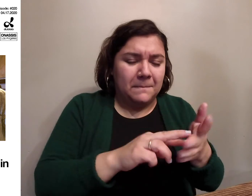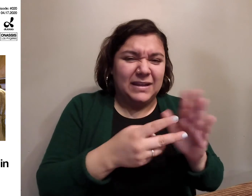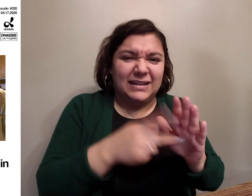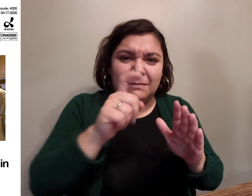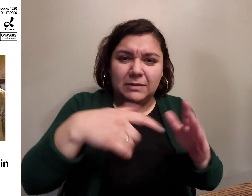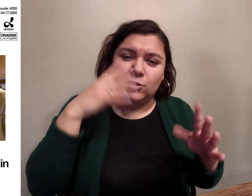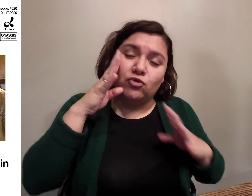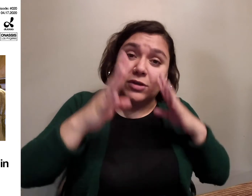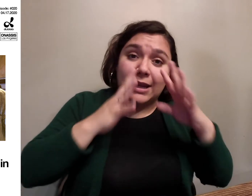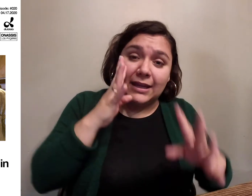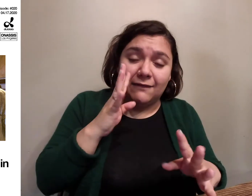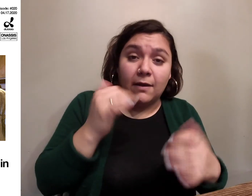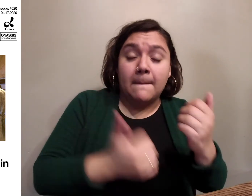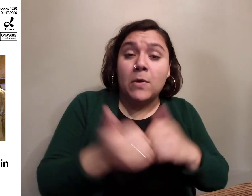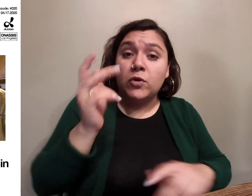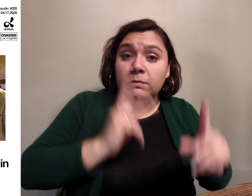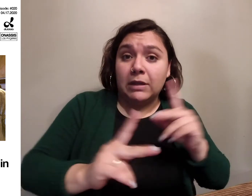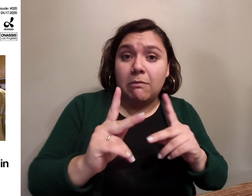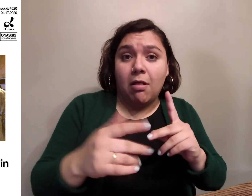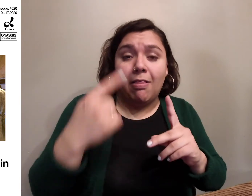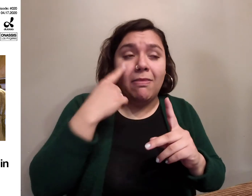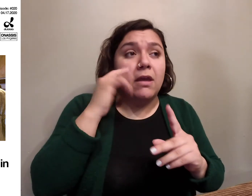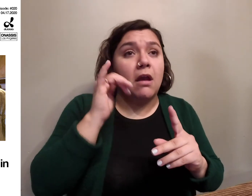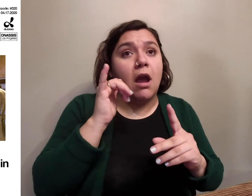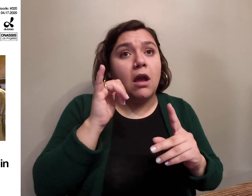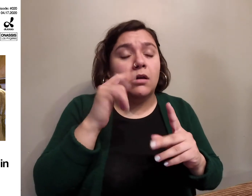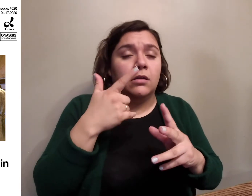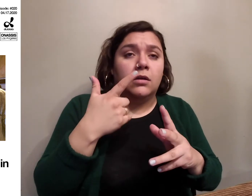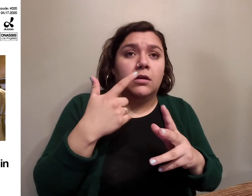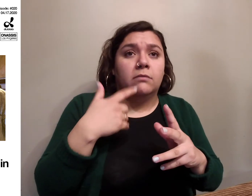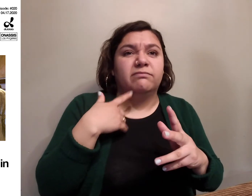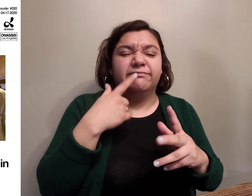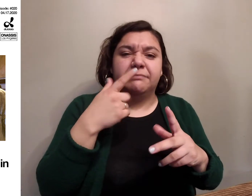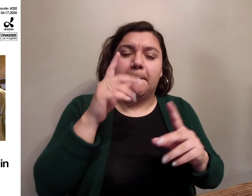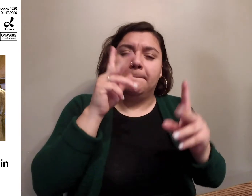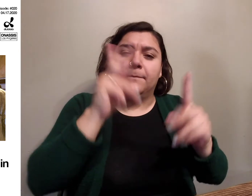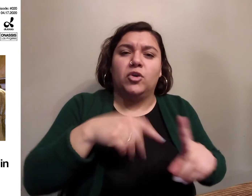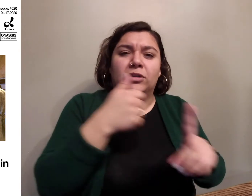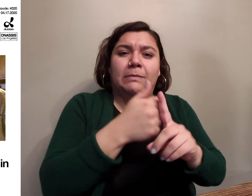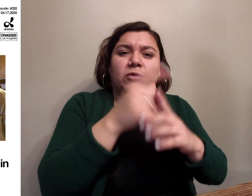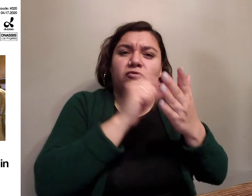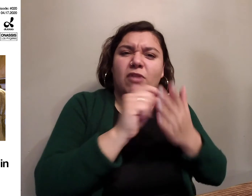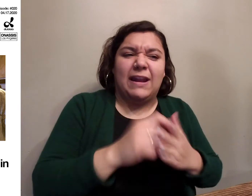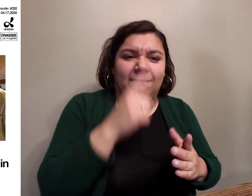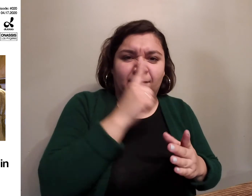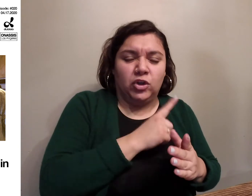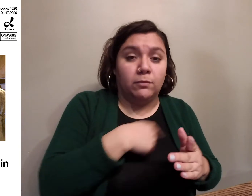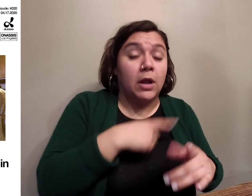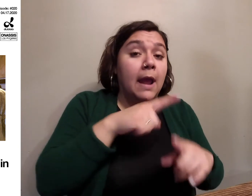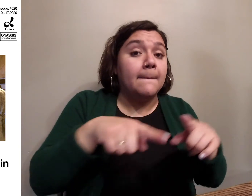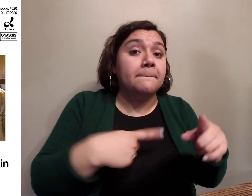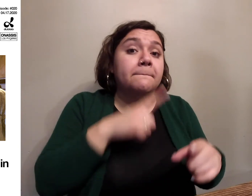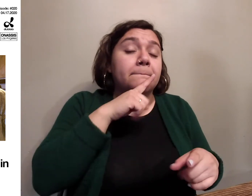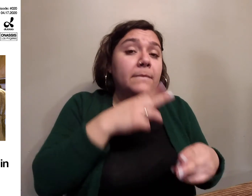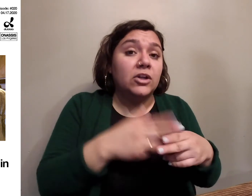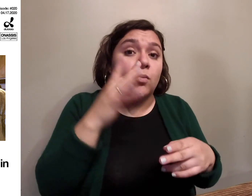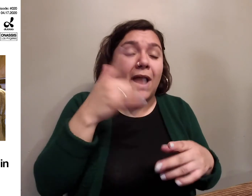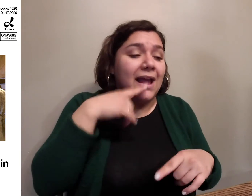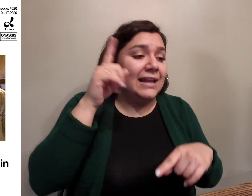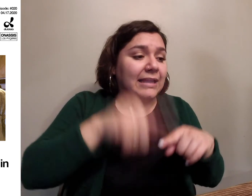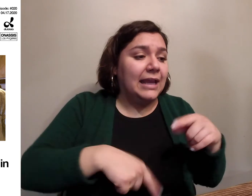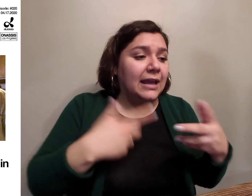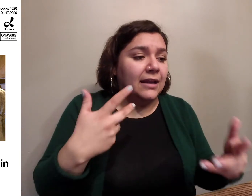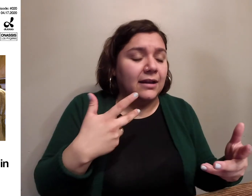think of, let's say, as fiction writers. But I'm just mentioning this because I can't get over just the sheer